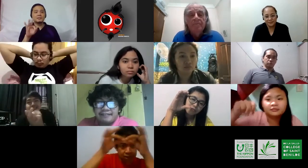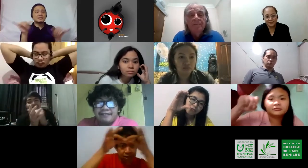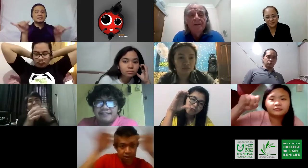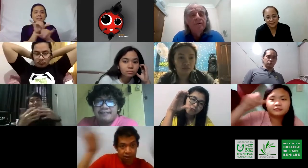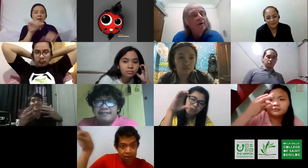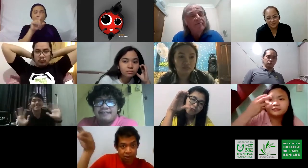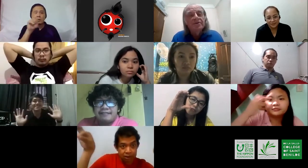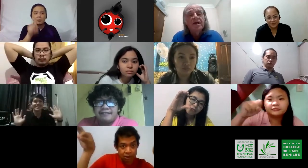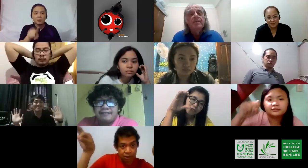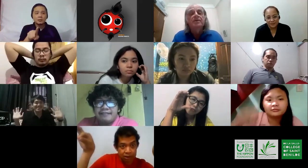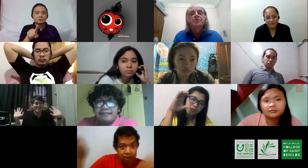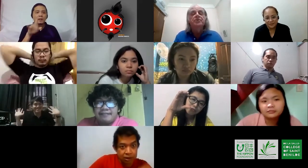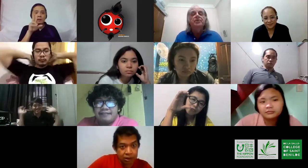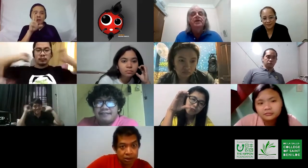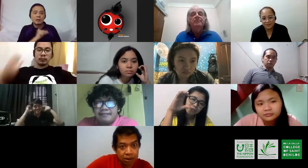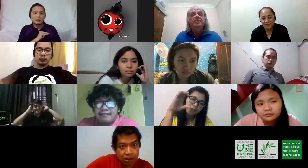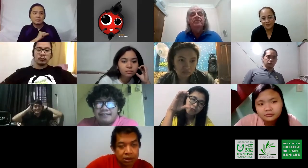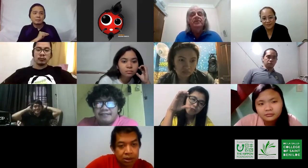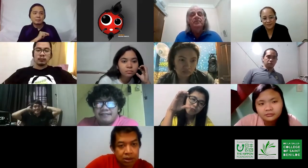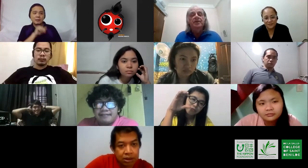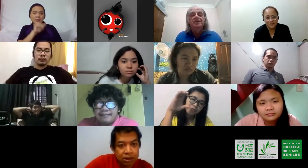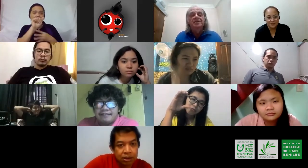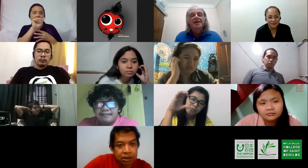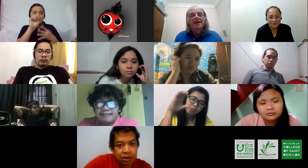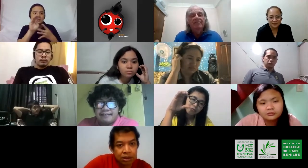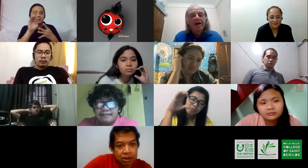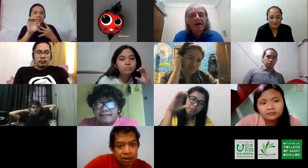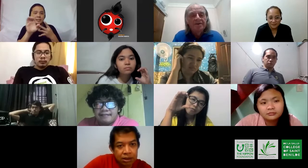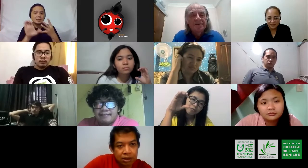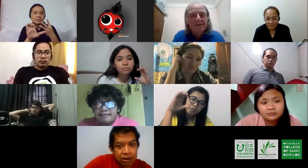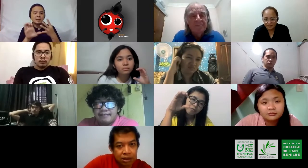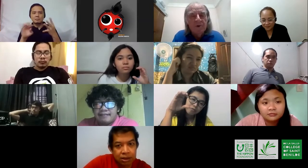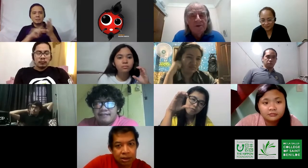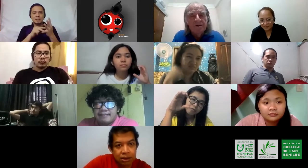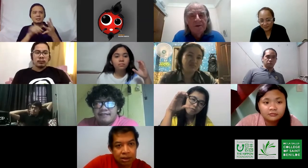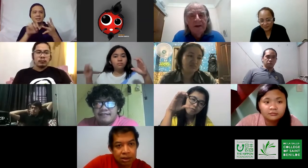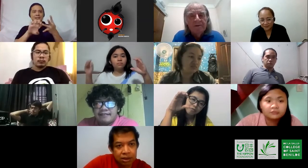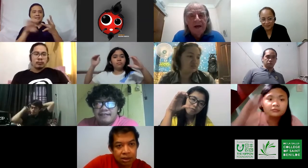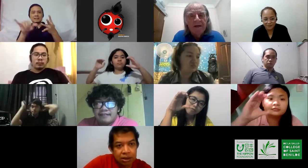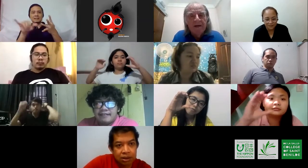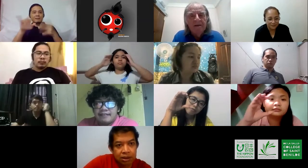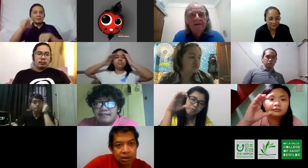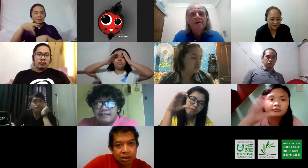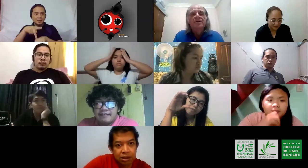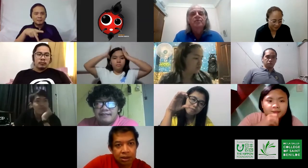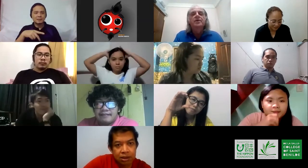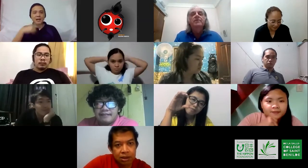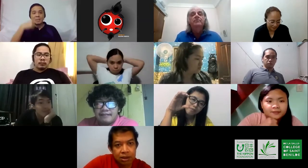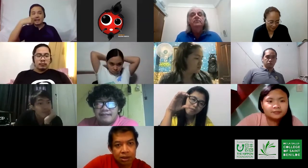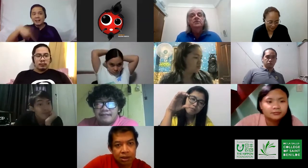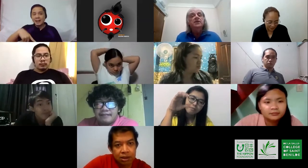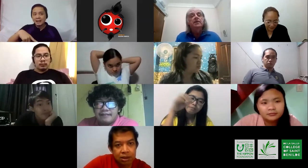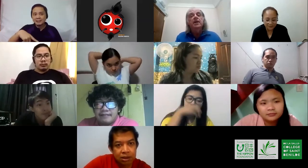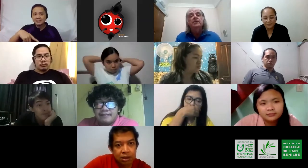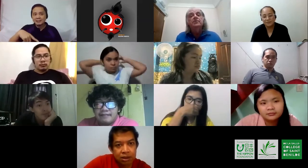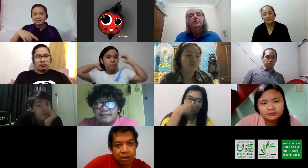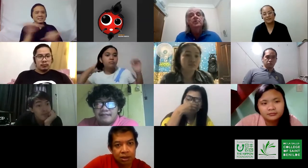you give the same answer you gave for the Philippines. If I ask the same question about Thailand, you give the same answer you gave